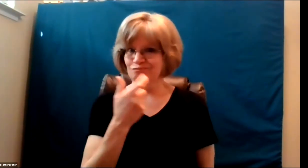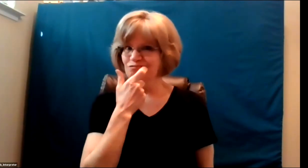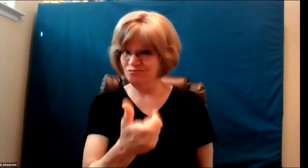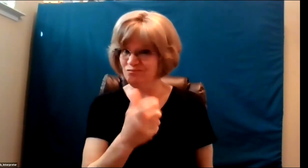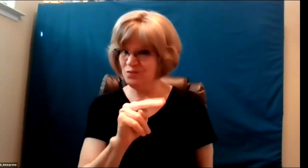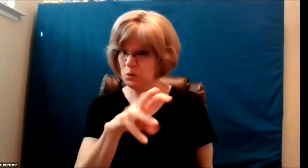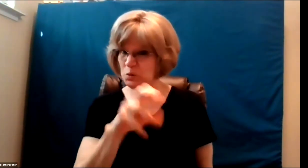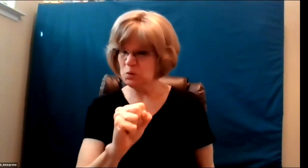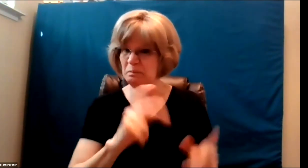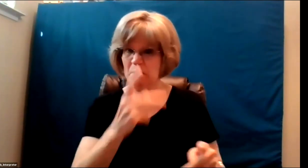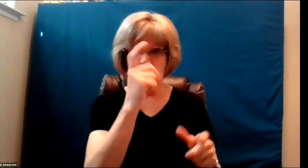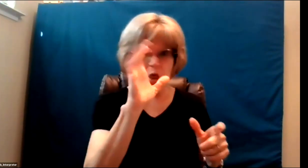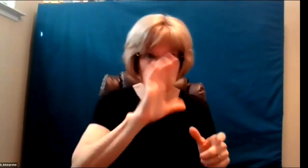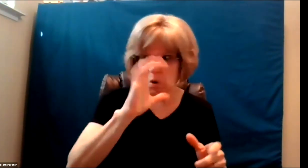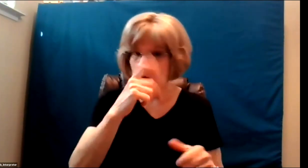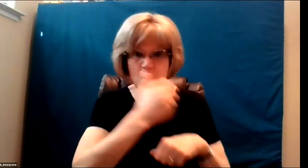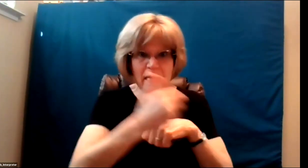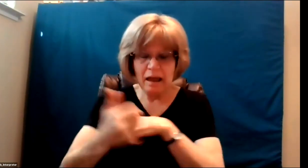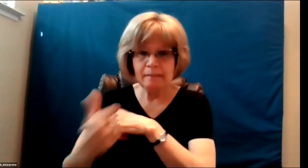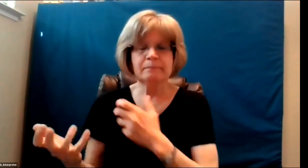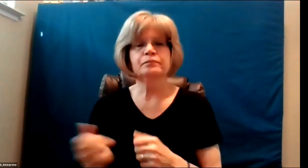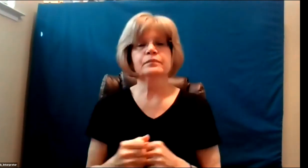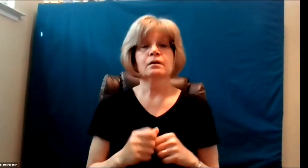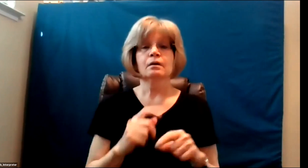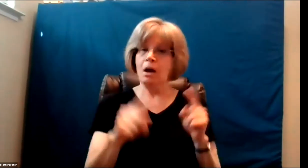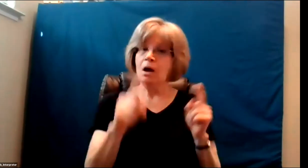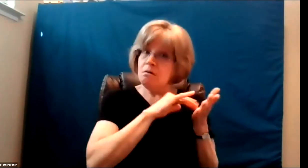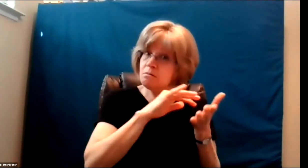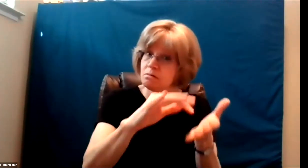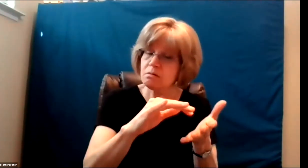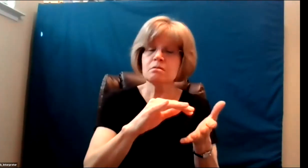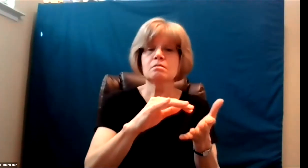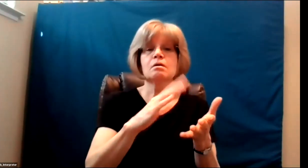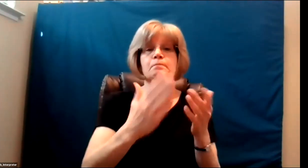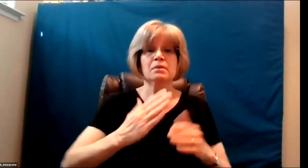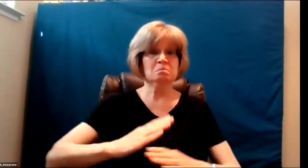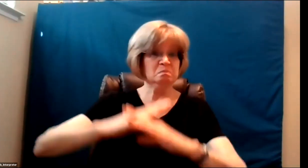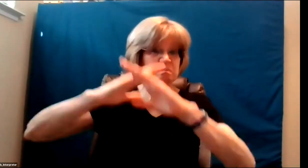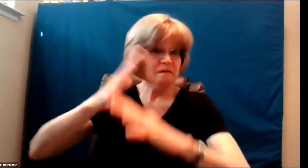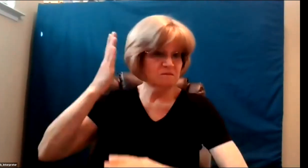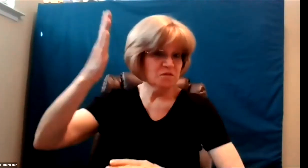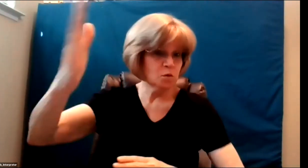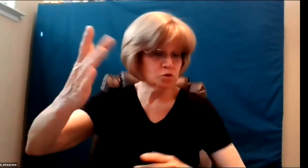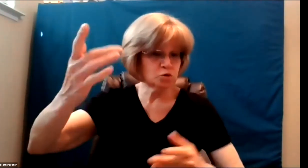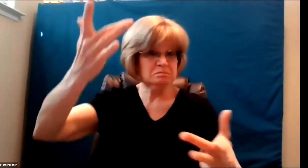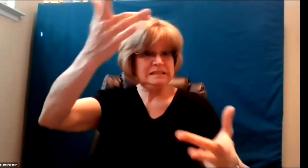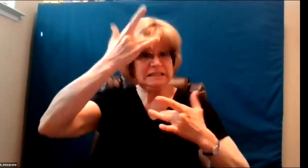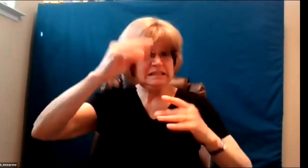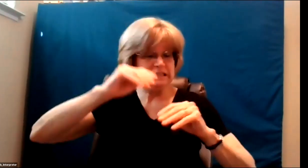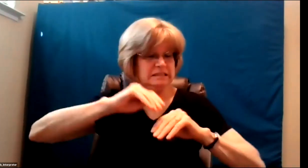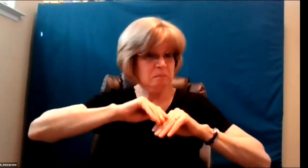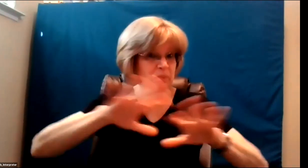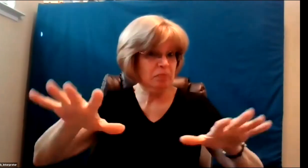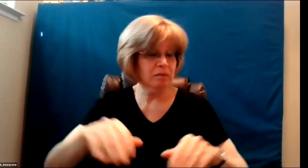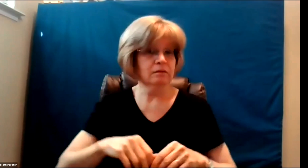COVID-19 can certainly help prevent future outbreaks of dreaded disease, asking why this